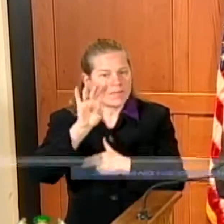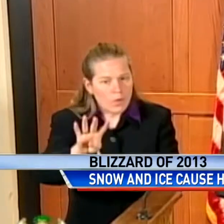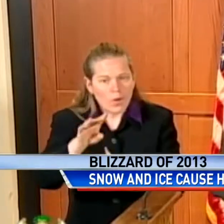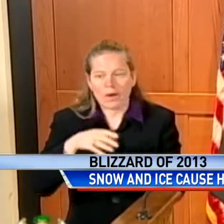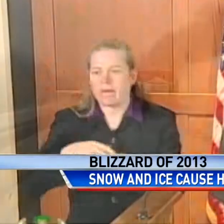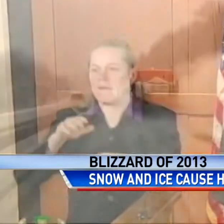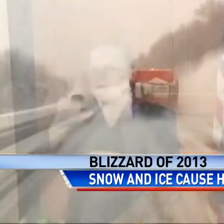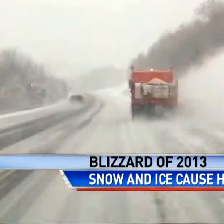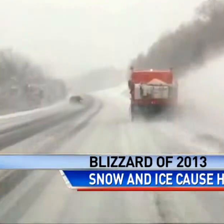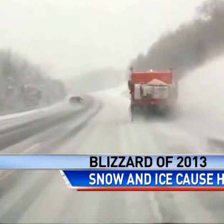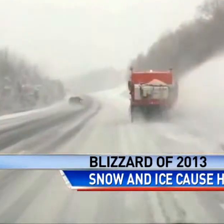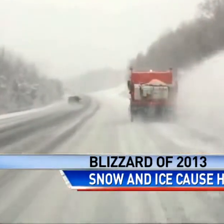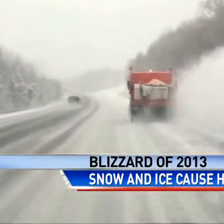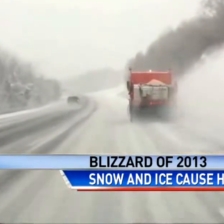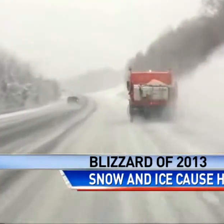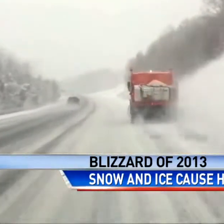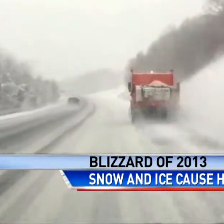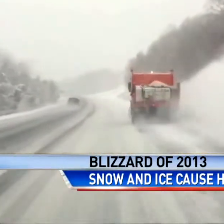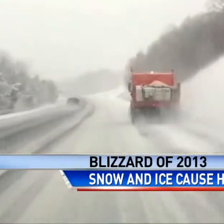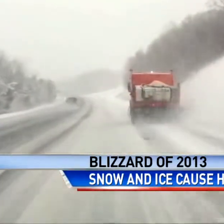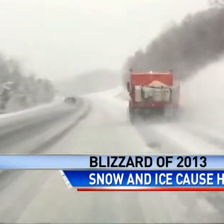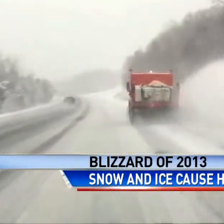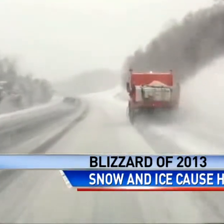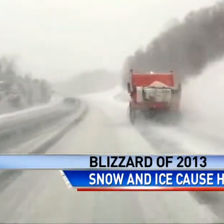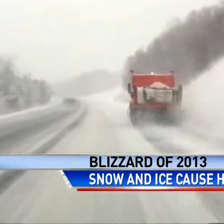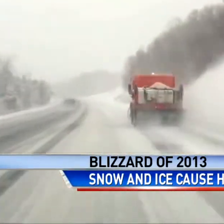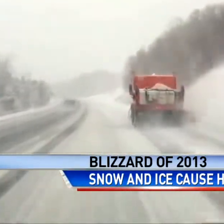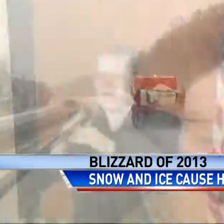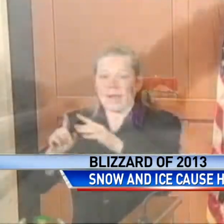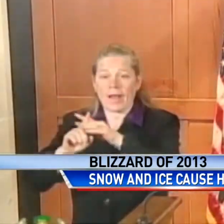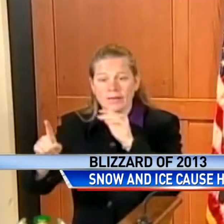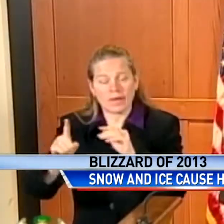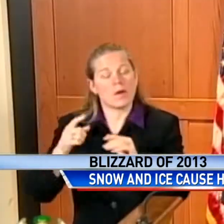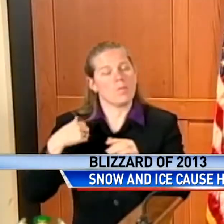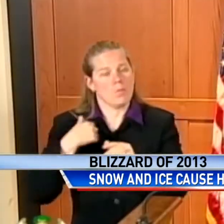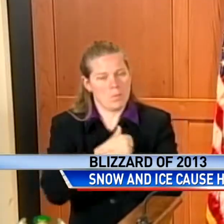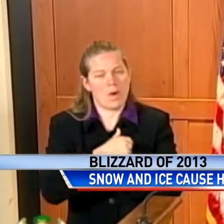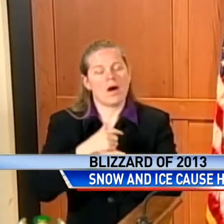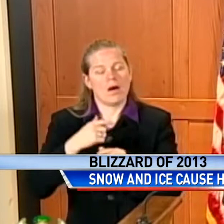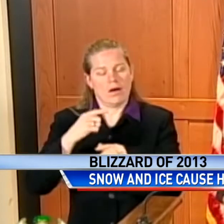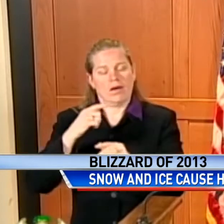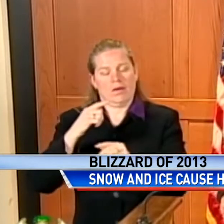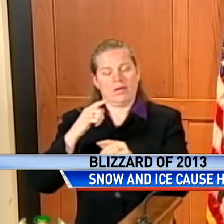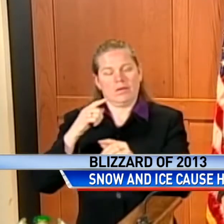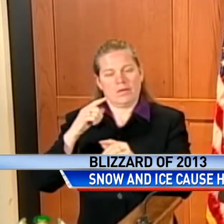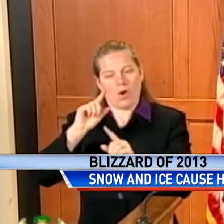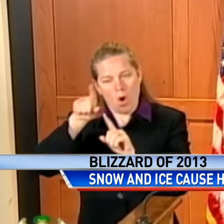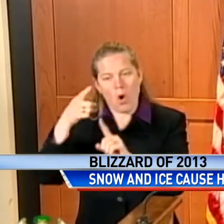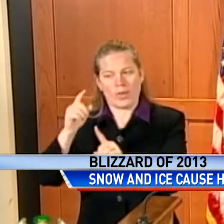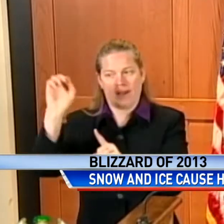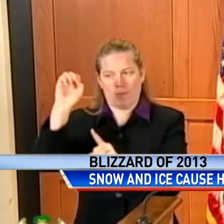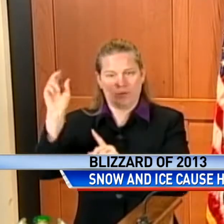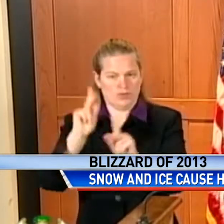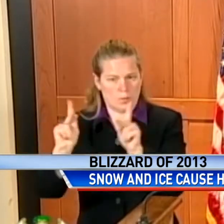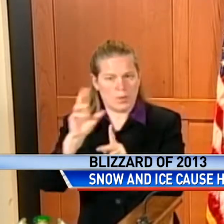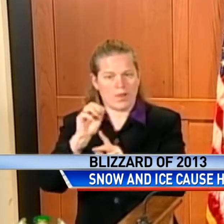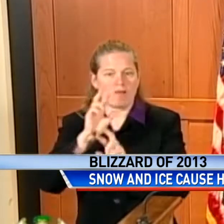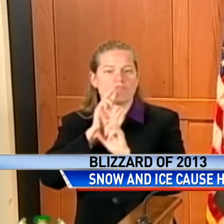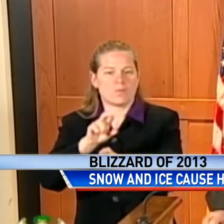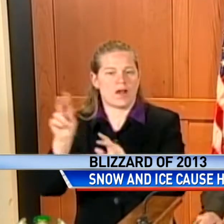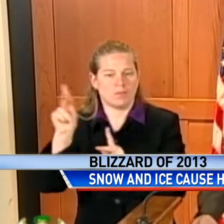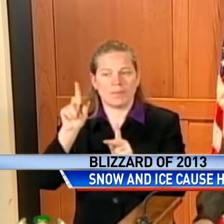other limited access road in the state. Only emergency personnel and response personnel should be